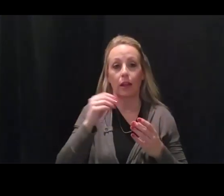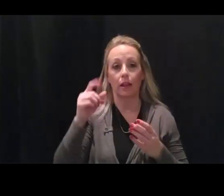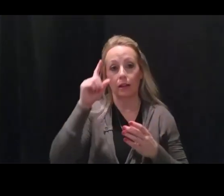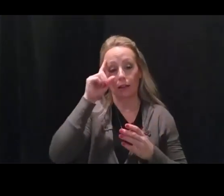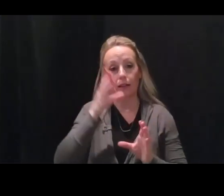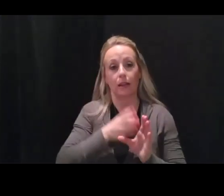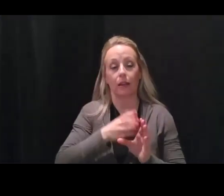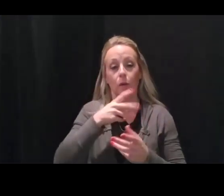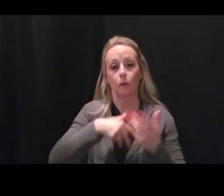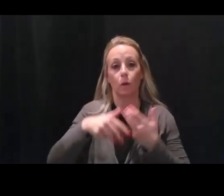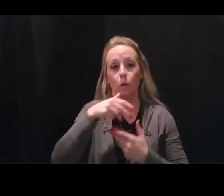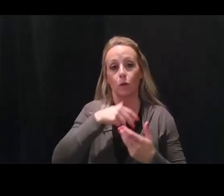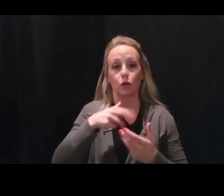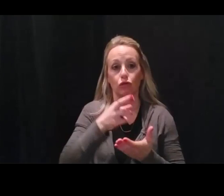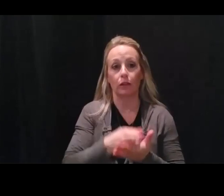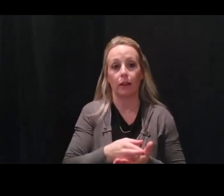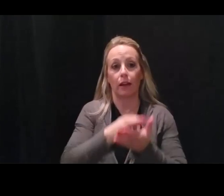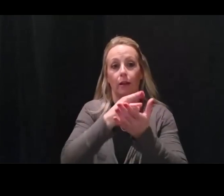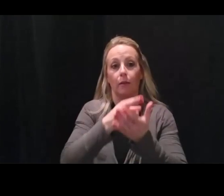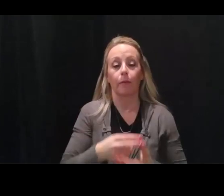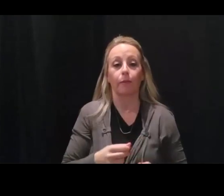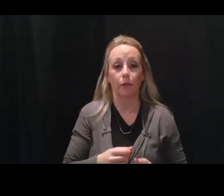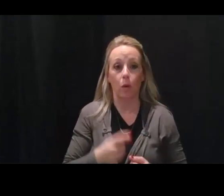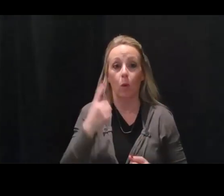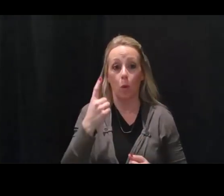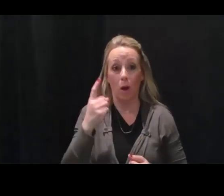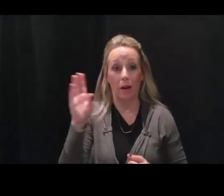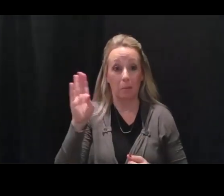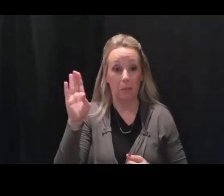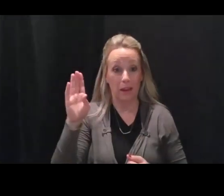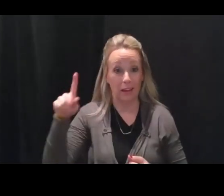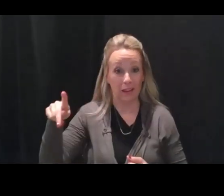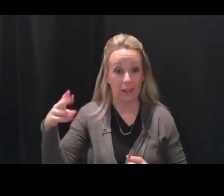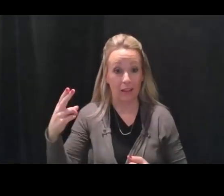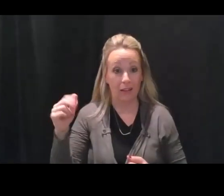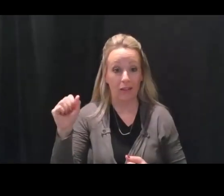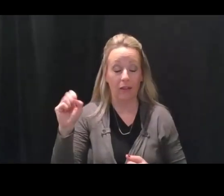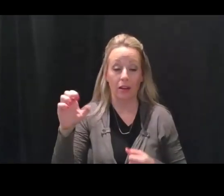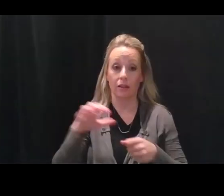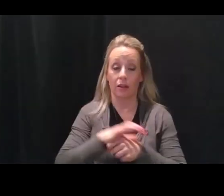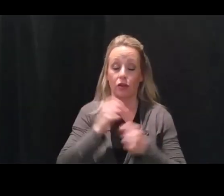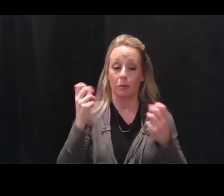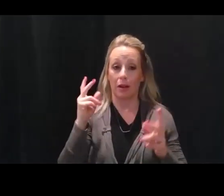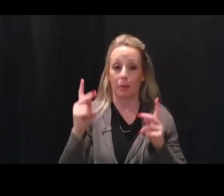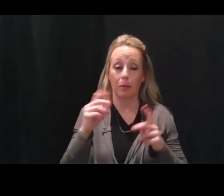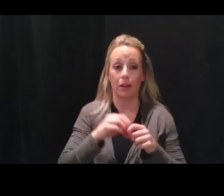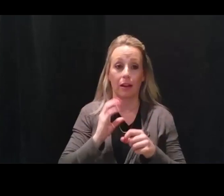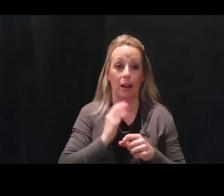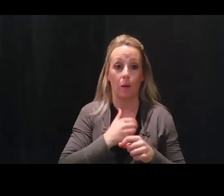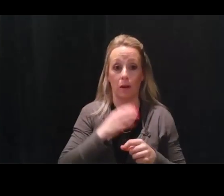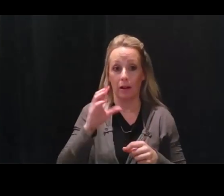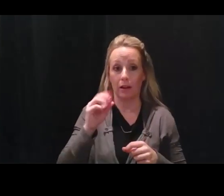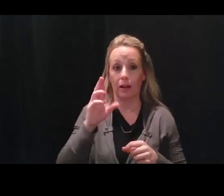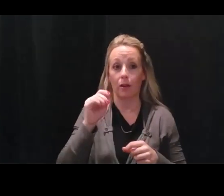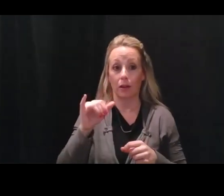rehab. So 1B does cover a lot of people in our county. The Illinois Department of